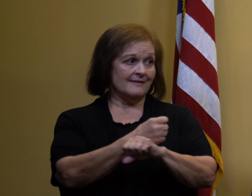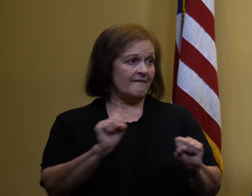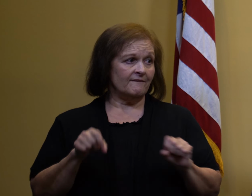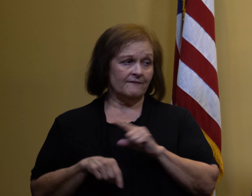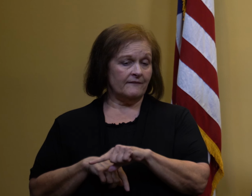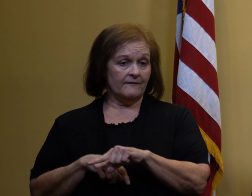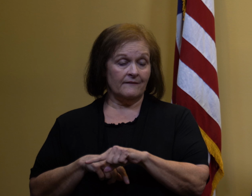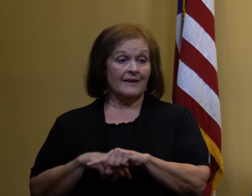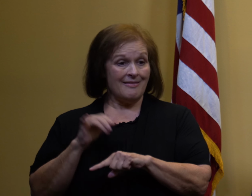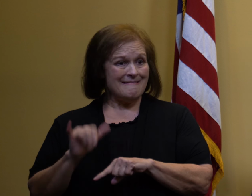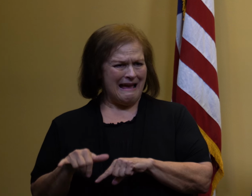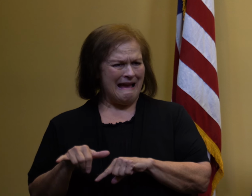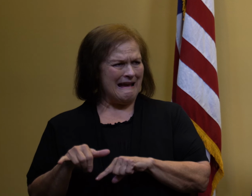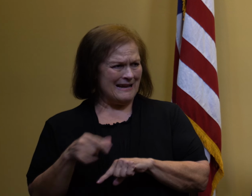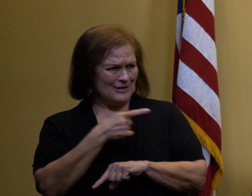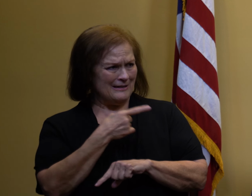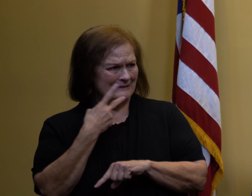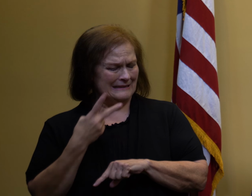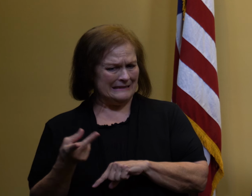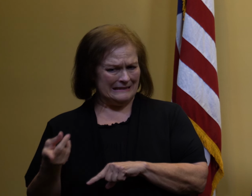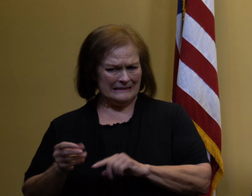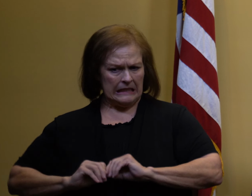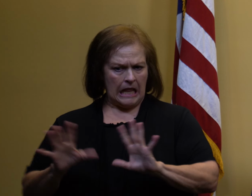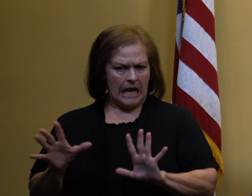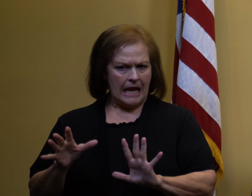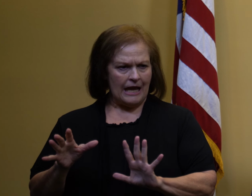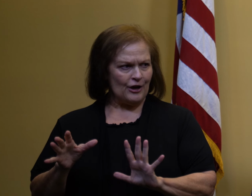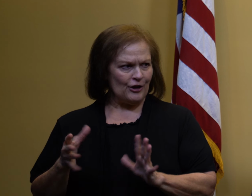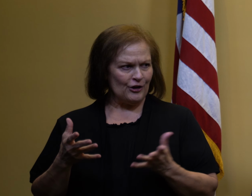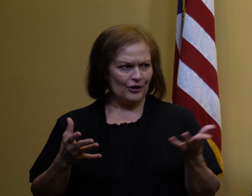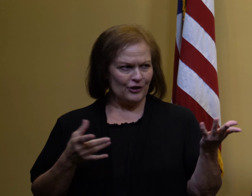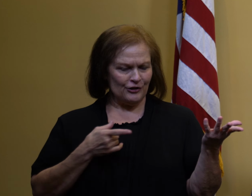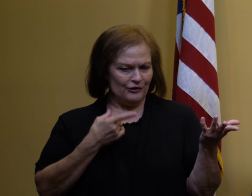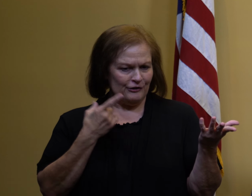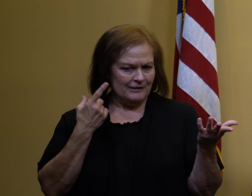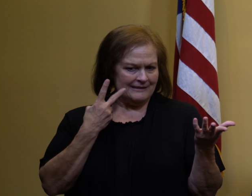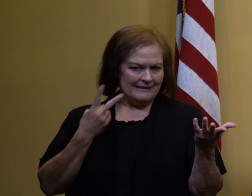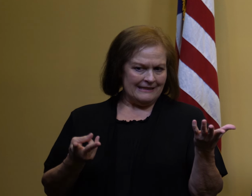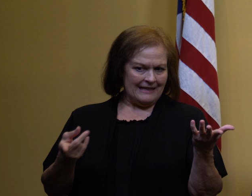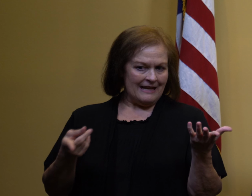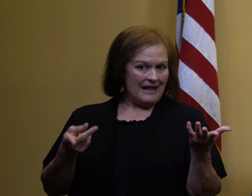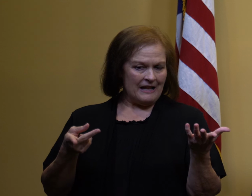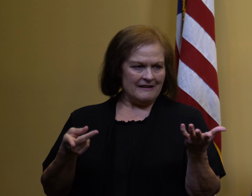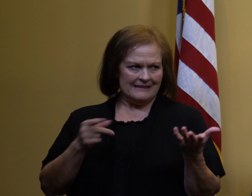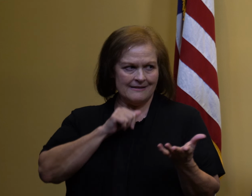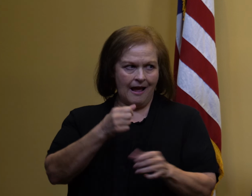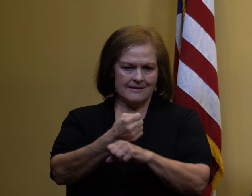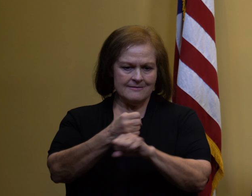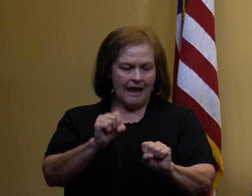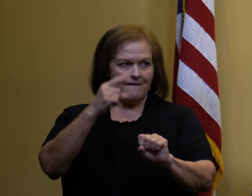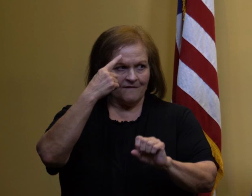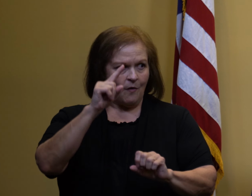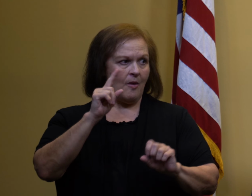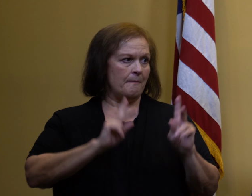And these examples are clearly making it known, again, publicly, that it is not safe for the public